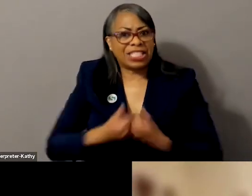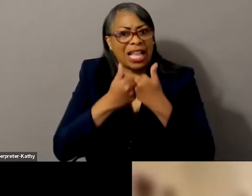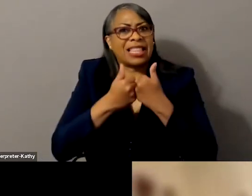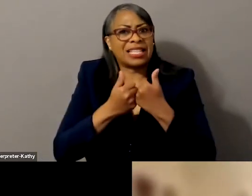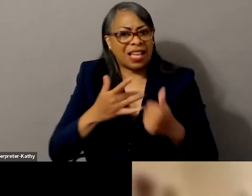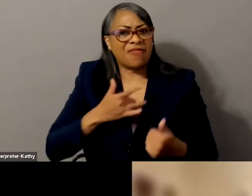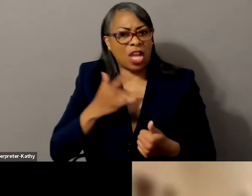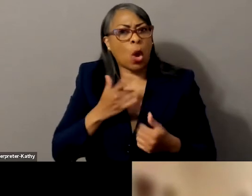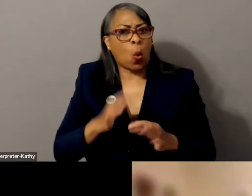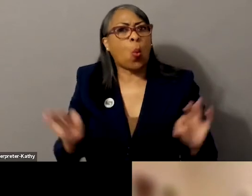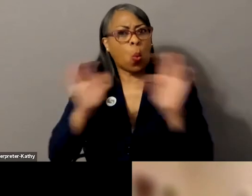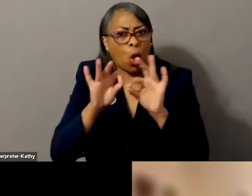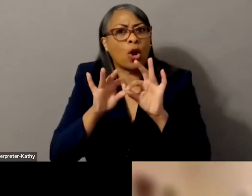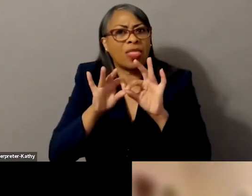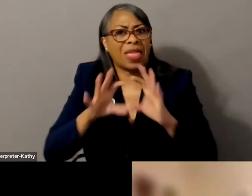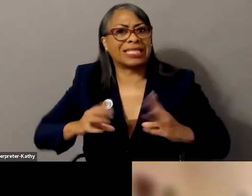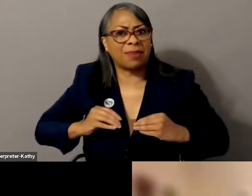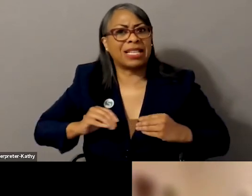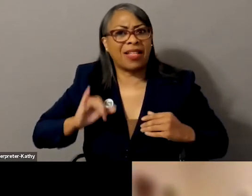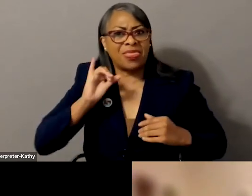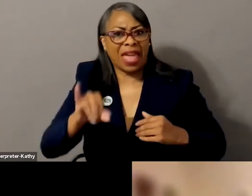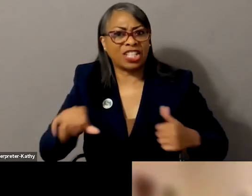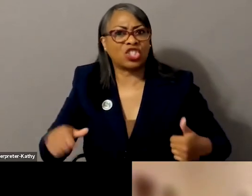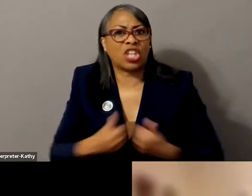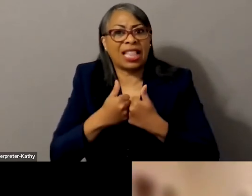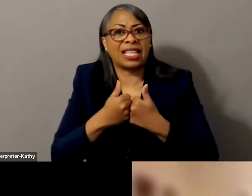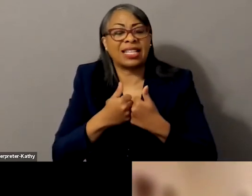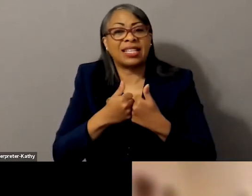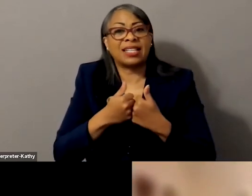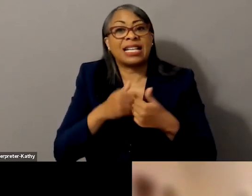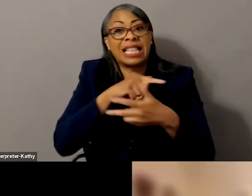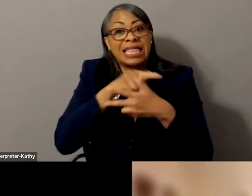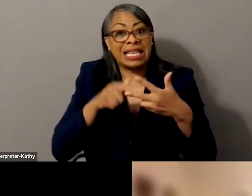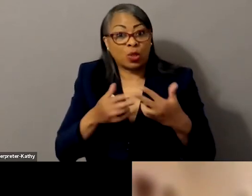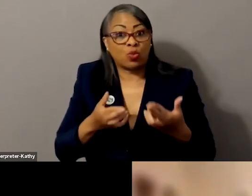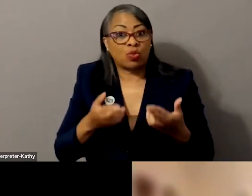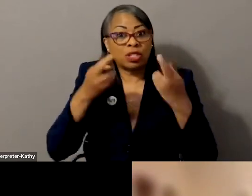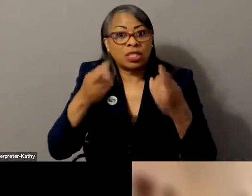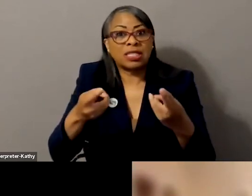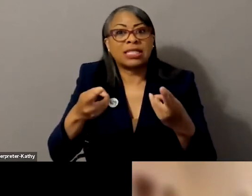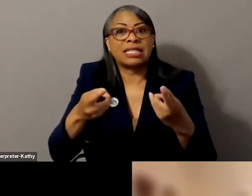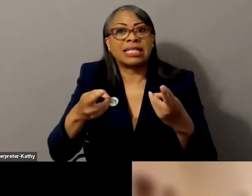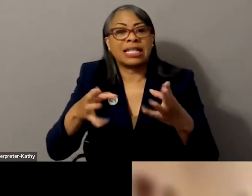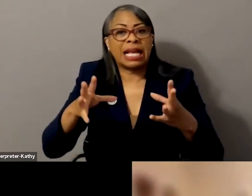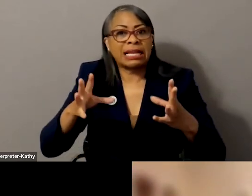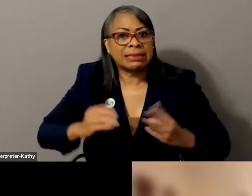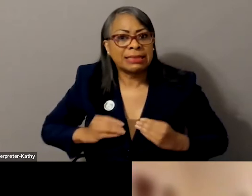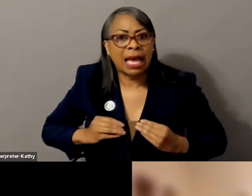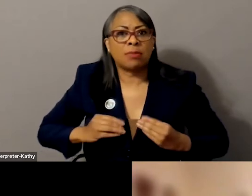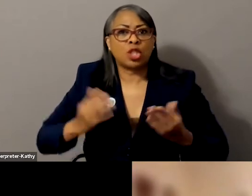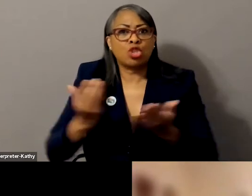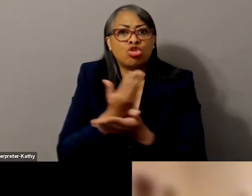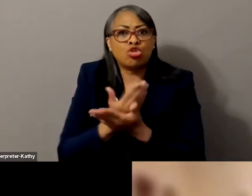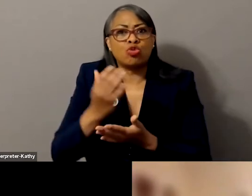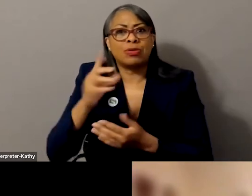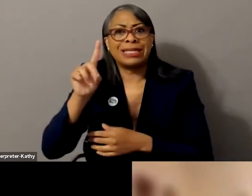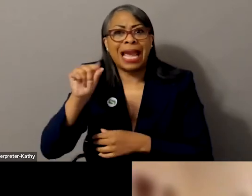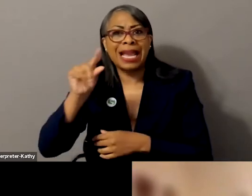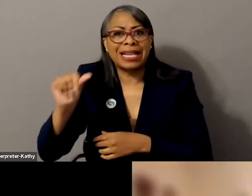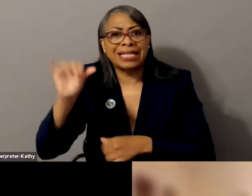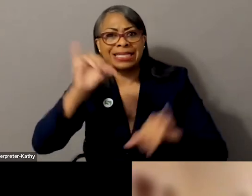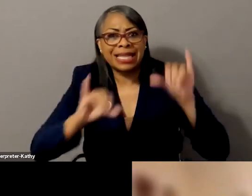challenge. These recommendations also embrace testing and adaptation of new data science methods